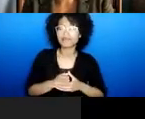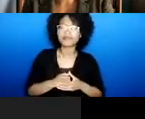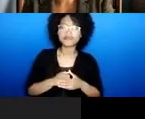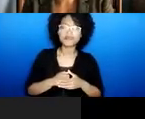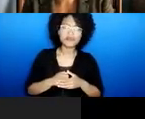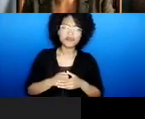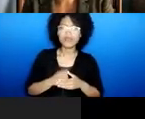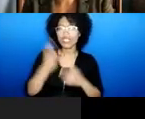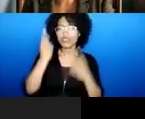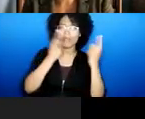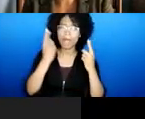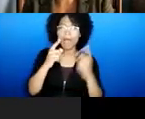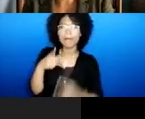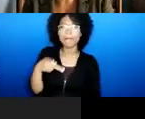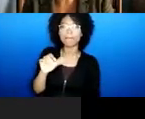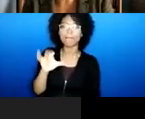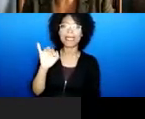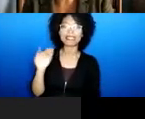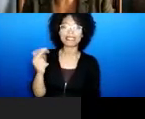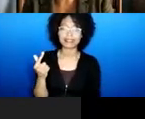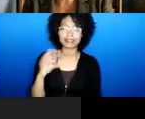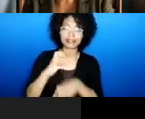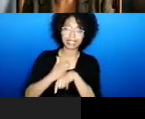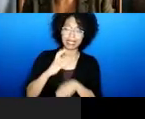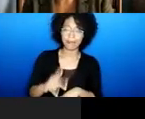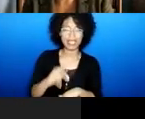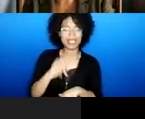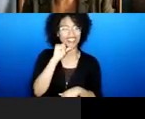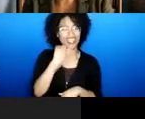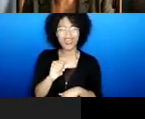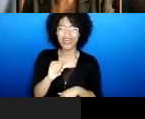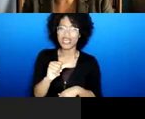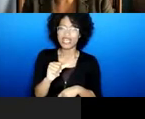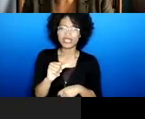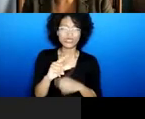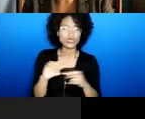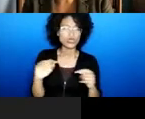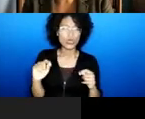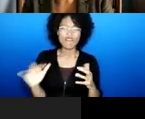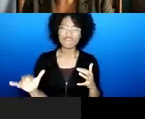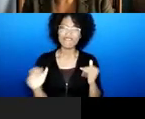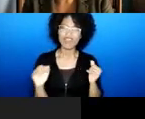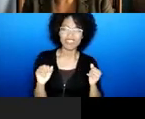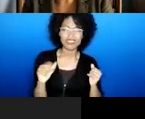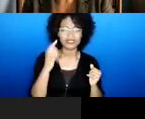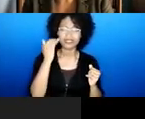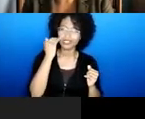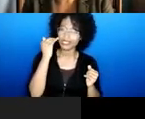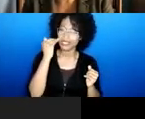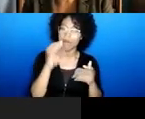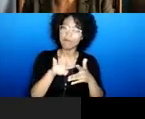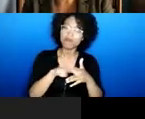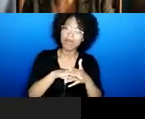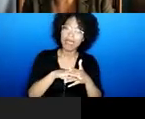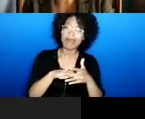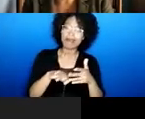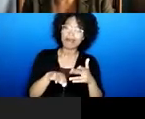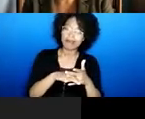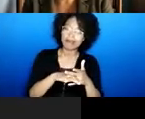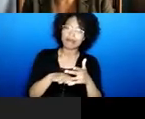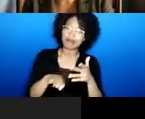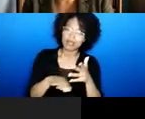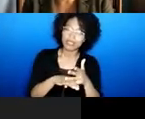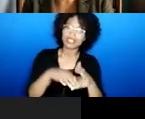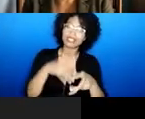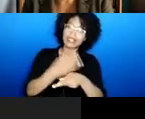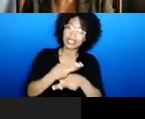about pacing to set up so that, you know, it's not overly rushed. There's breaks in the days to sort of take care of attendees'